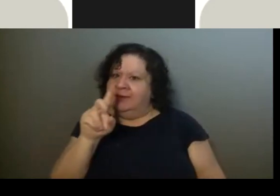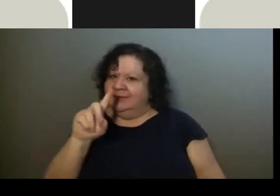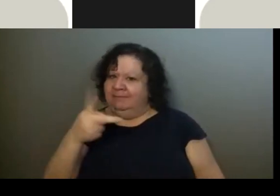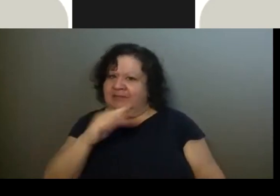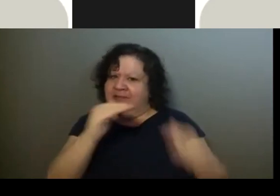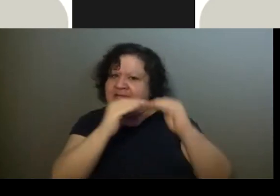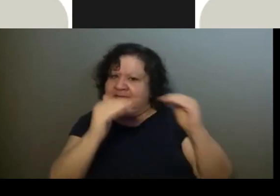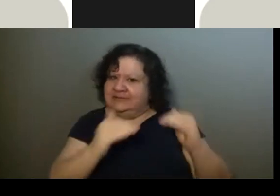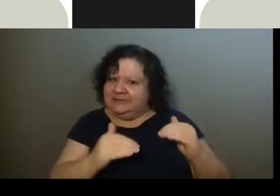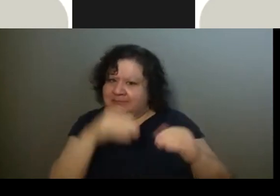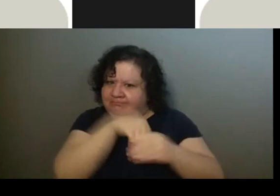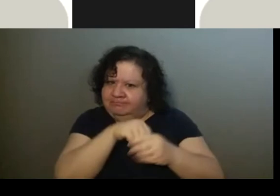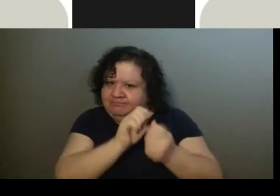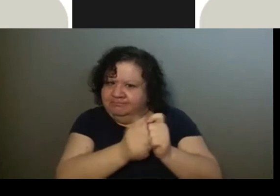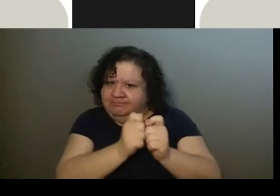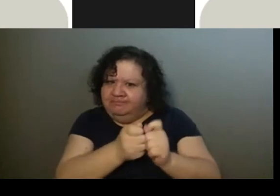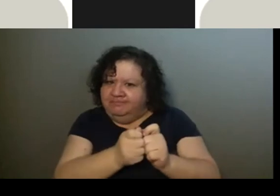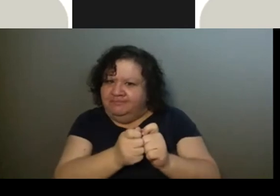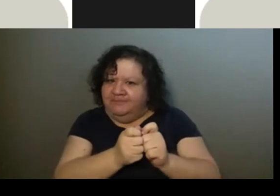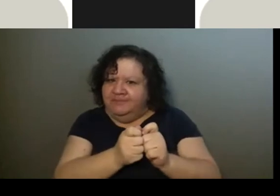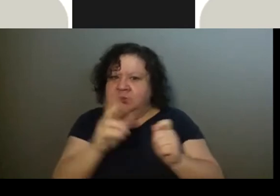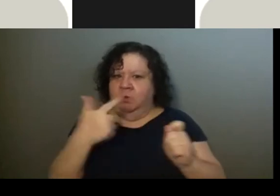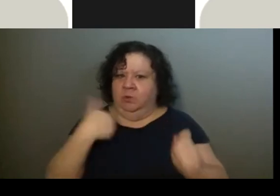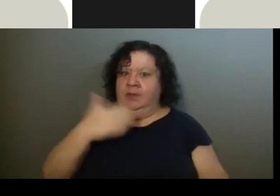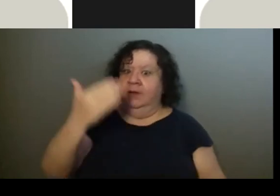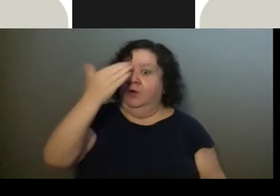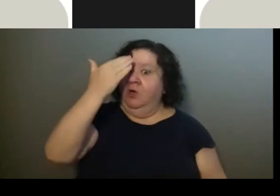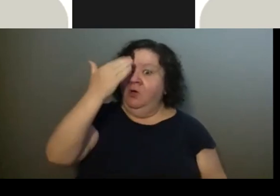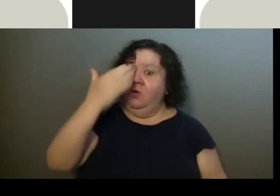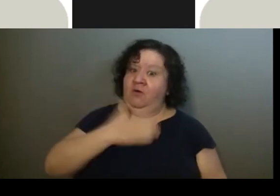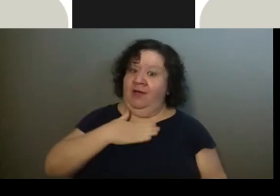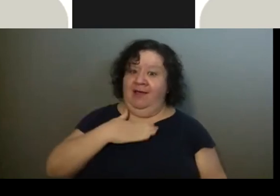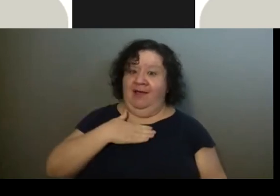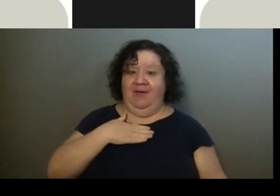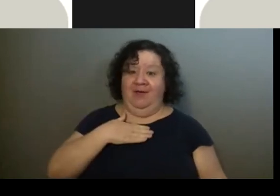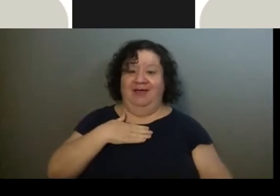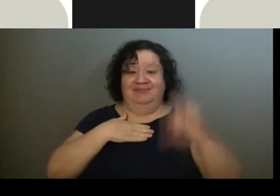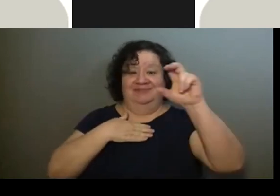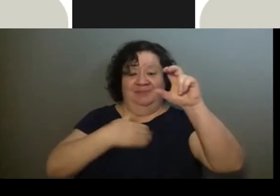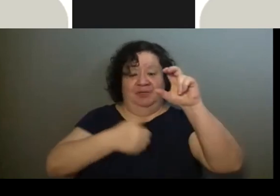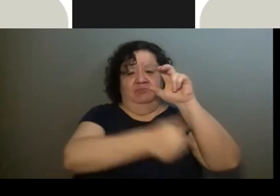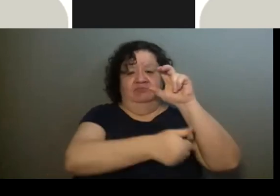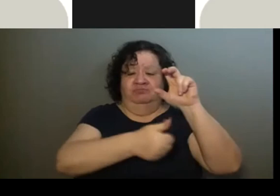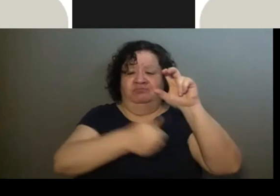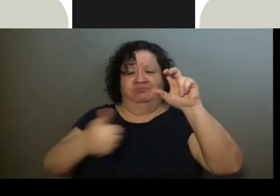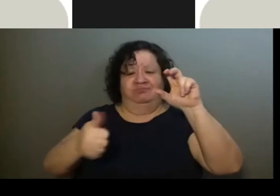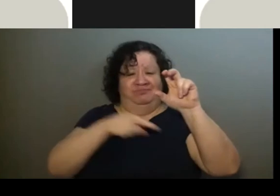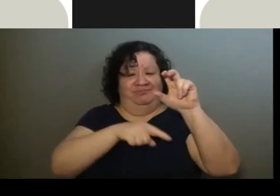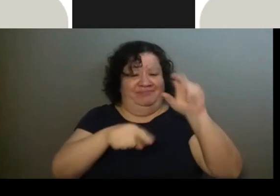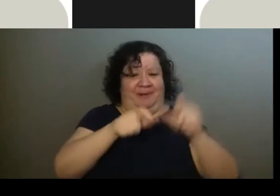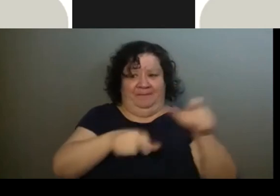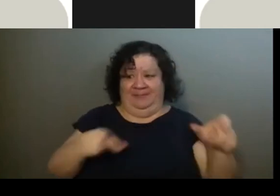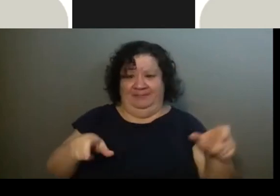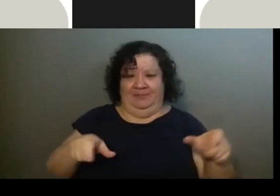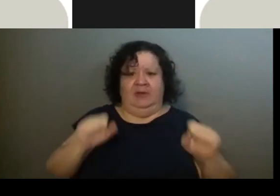stakeholders representing a wide and varied set of interests, competences, and domains to promote disability inclusion